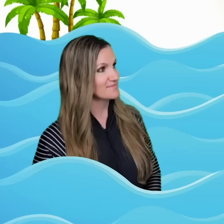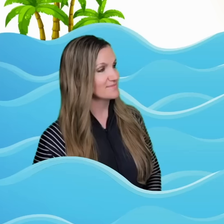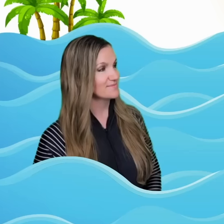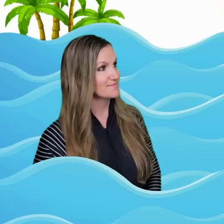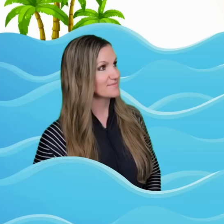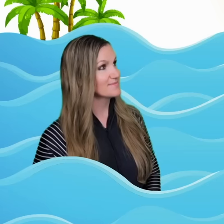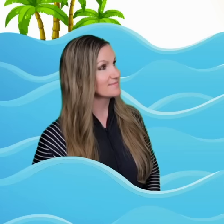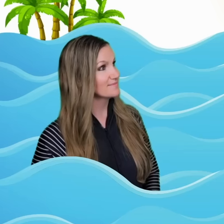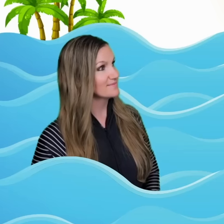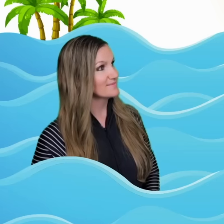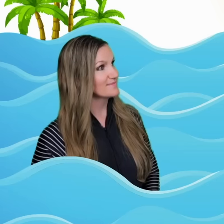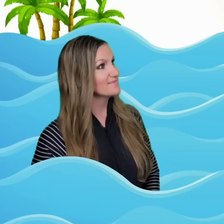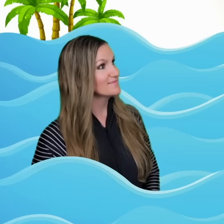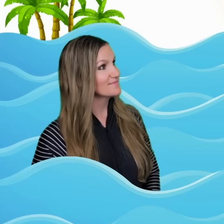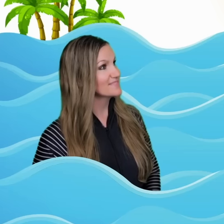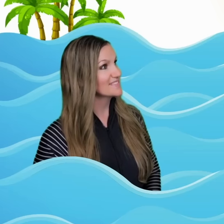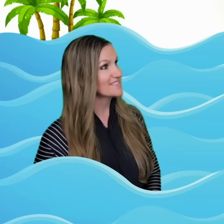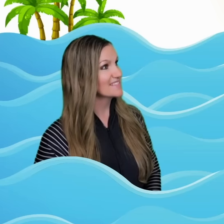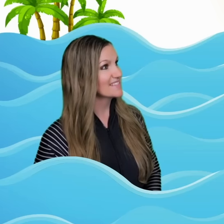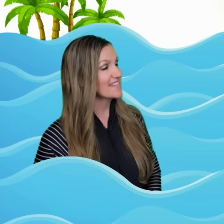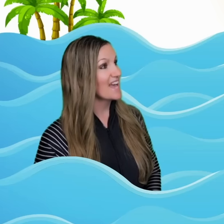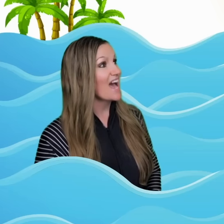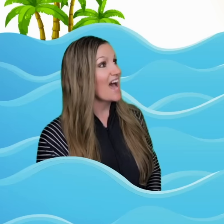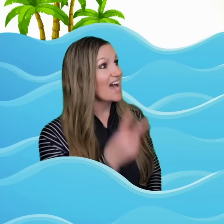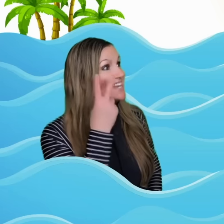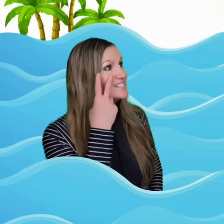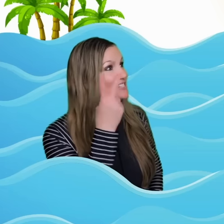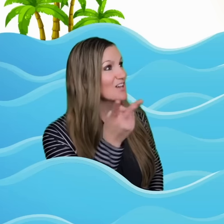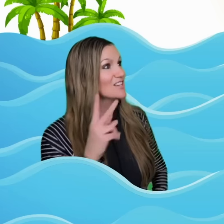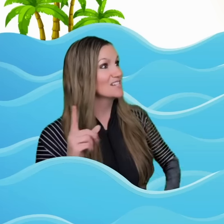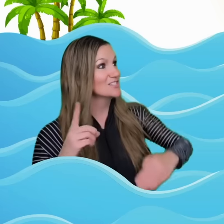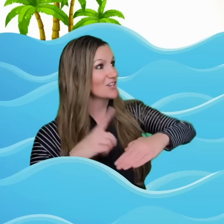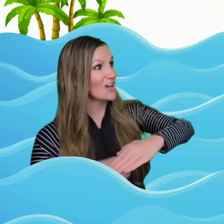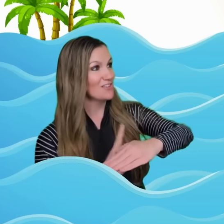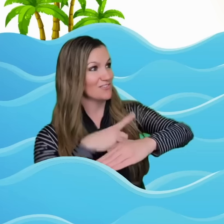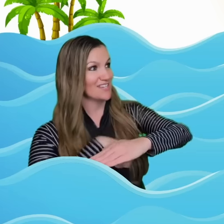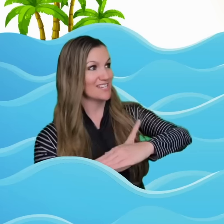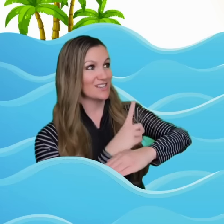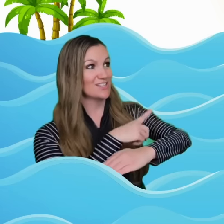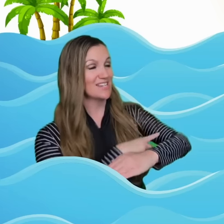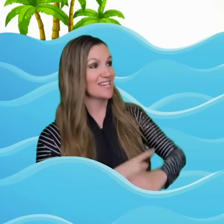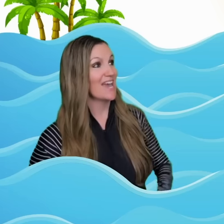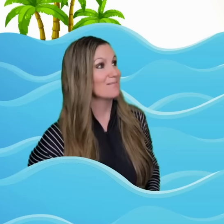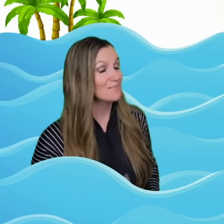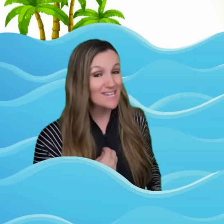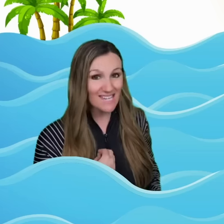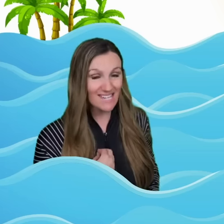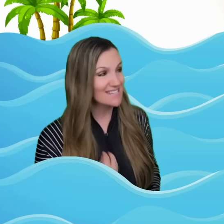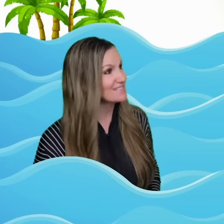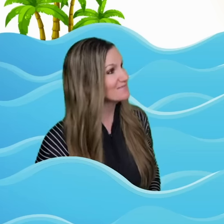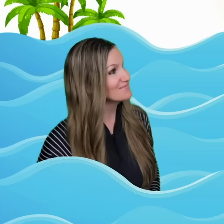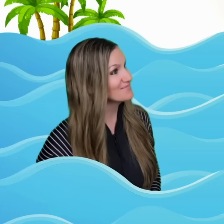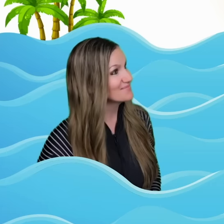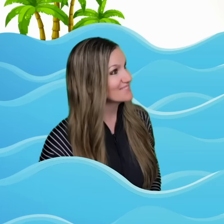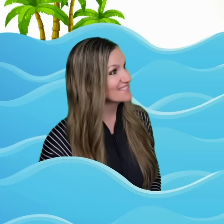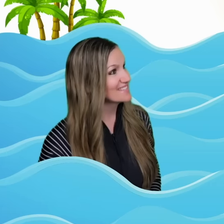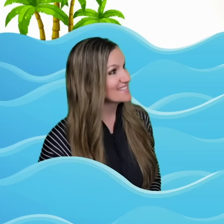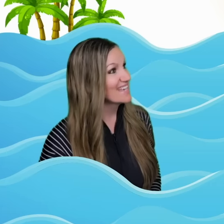Hey, Miss Magic, what did you see? I saw a dolphin looking at me. You saw a dolphin?